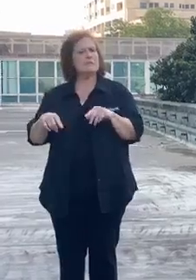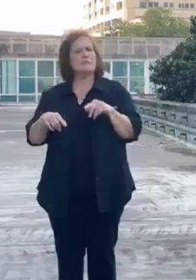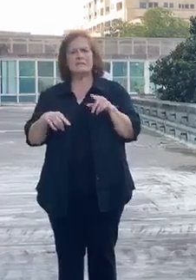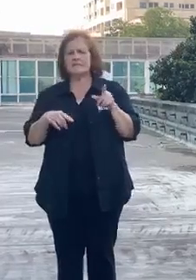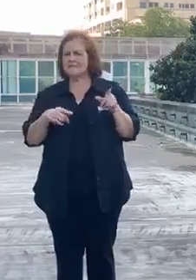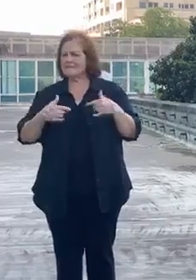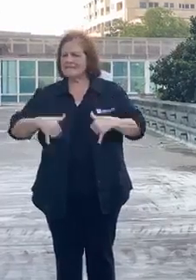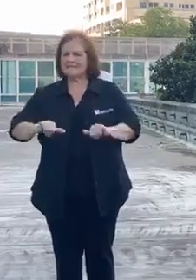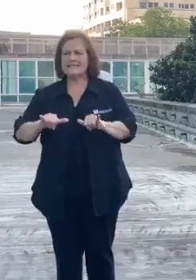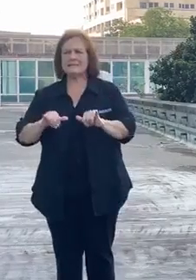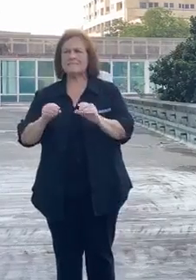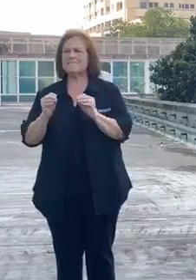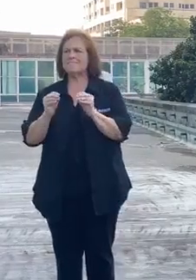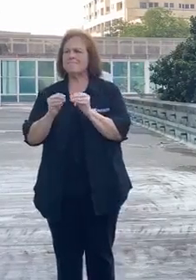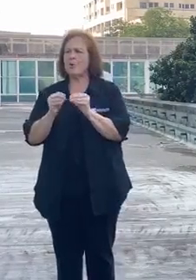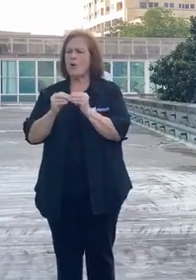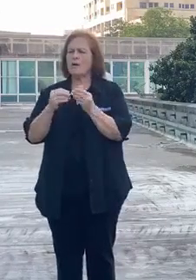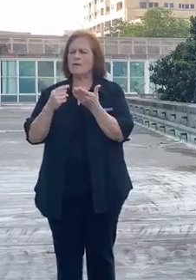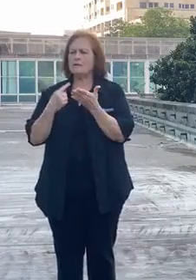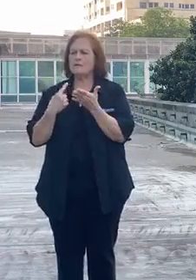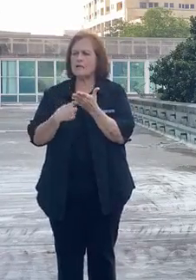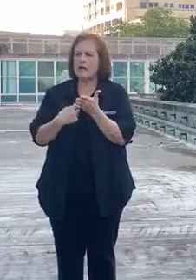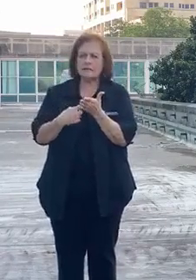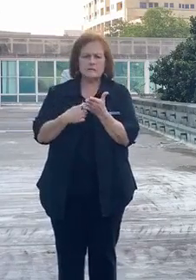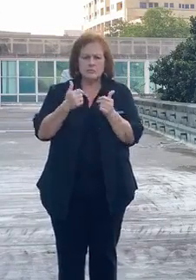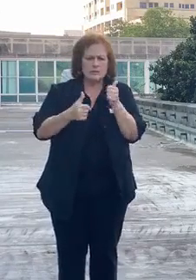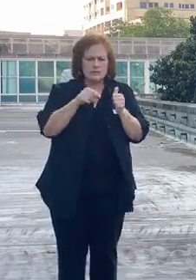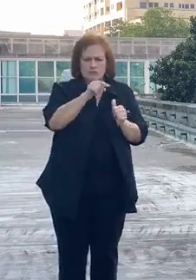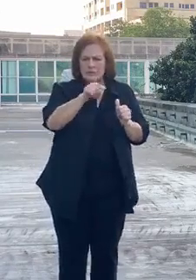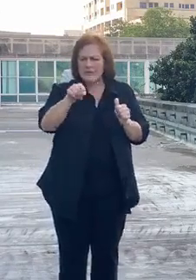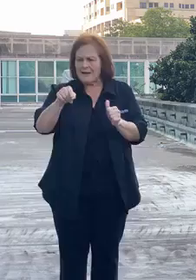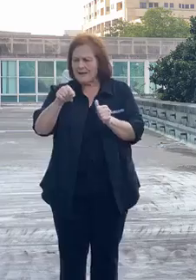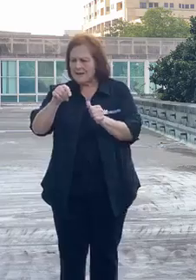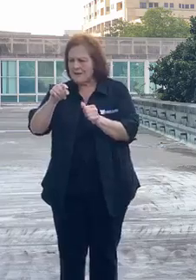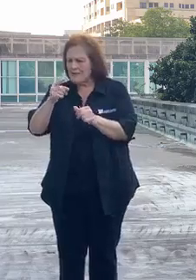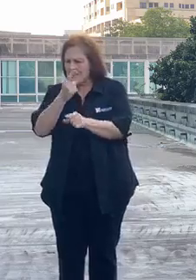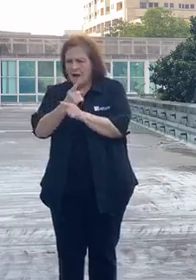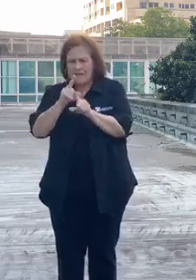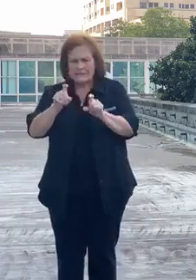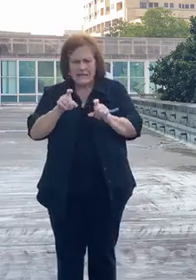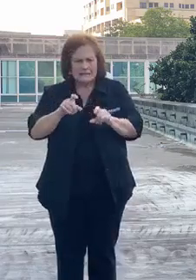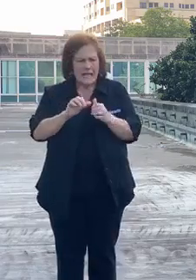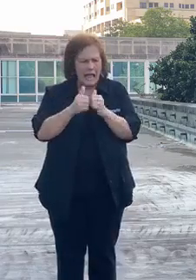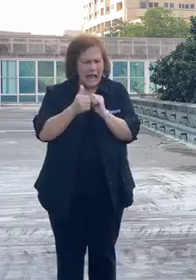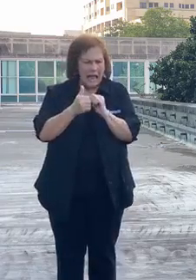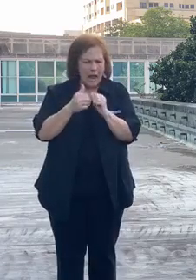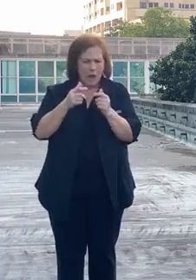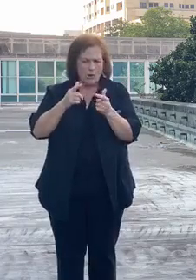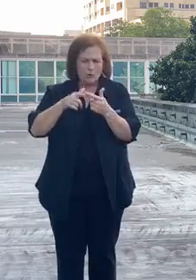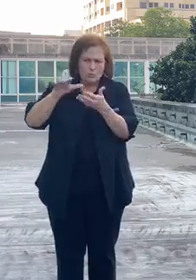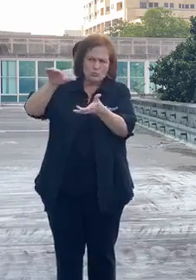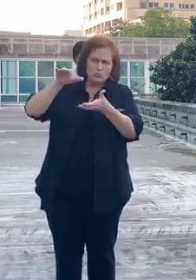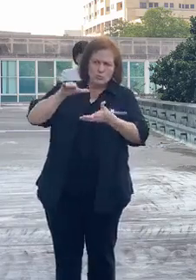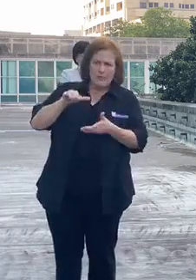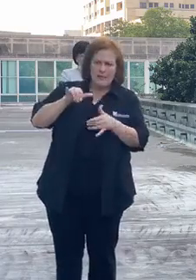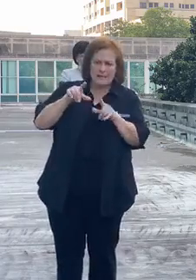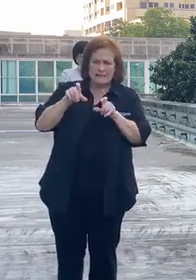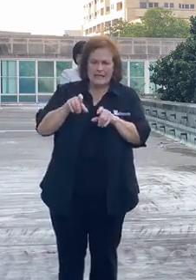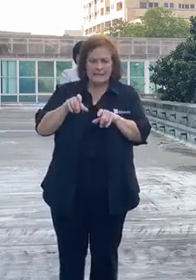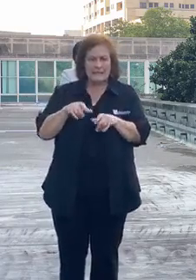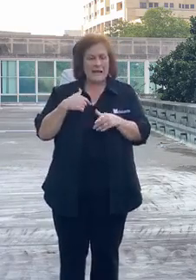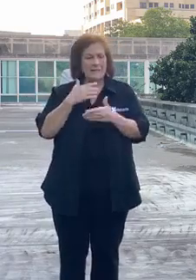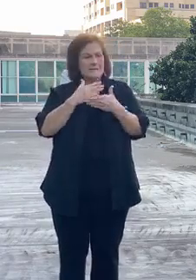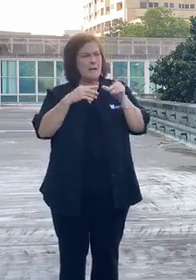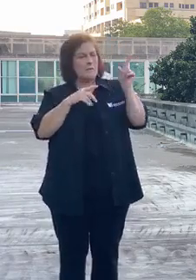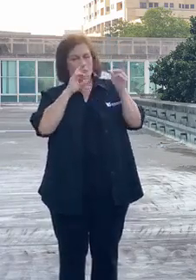in discussions about which test might be the right one, how to deploy them, whether or not, I'm told there are some